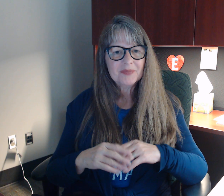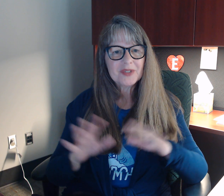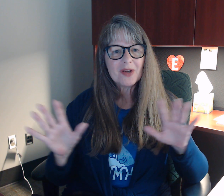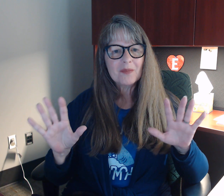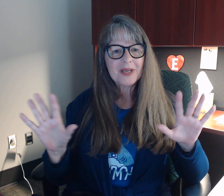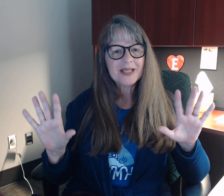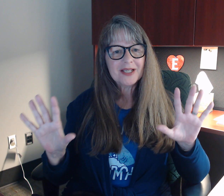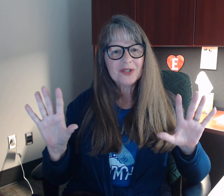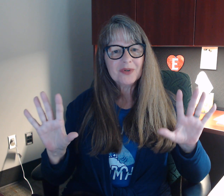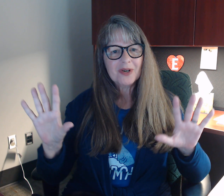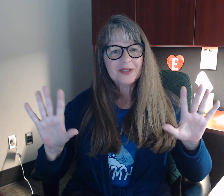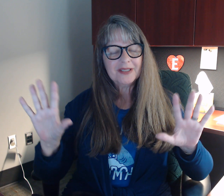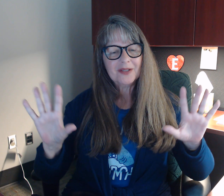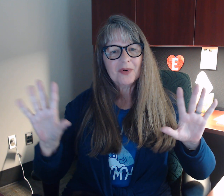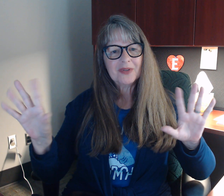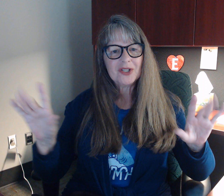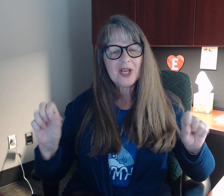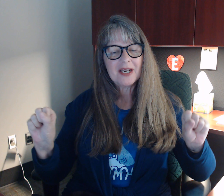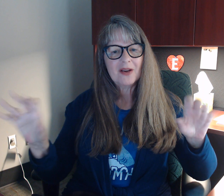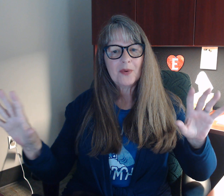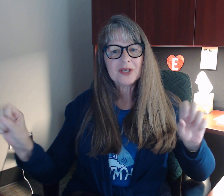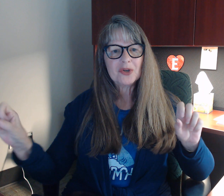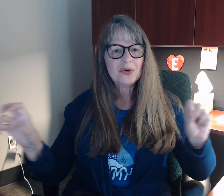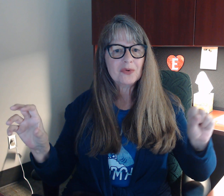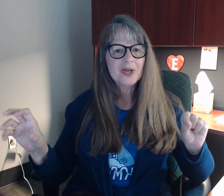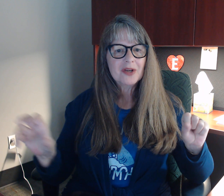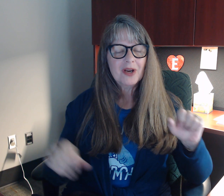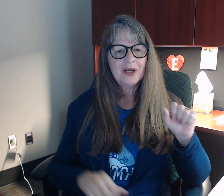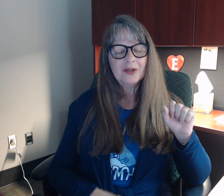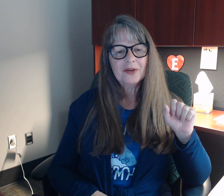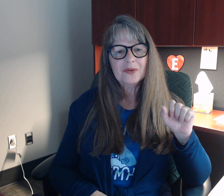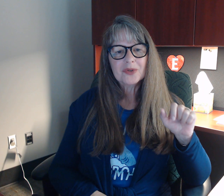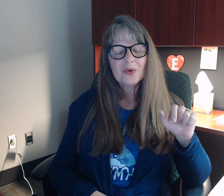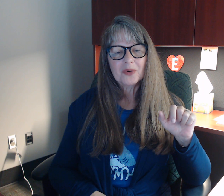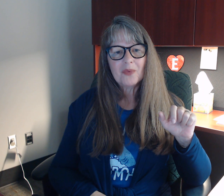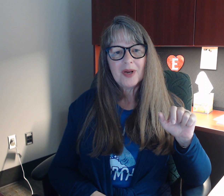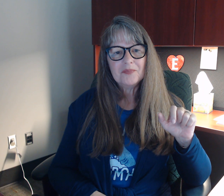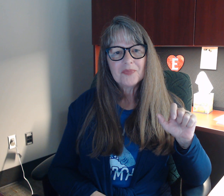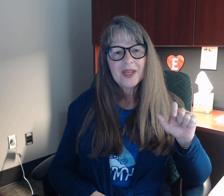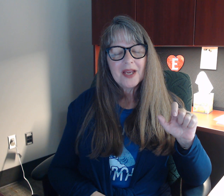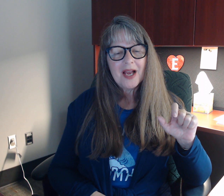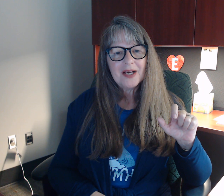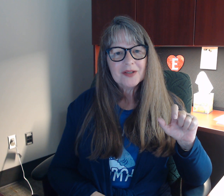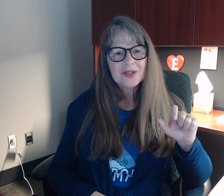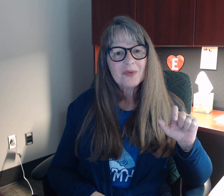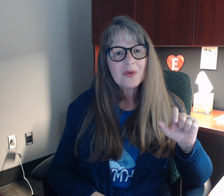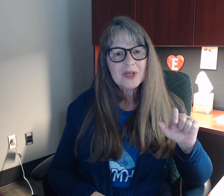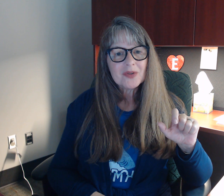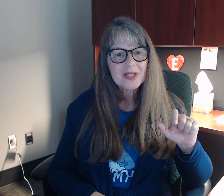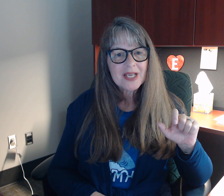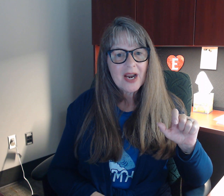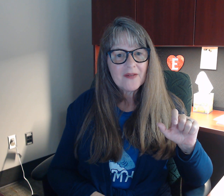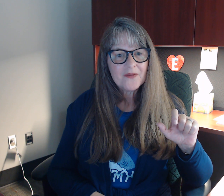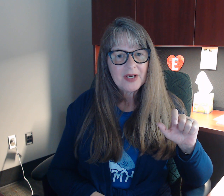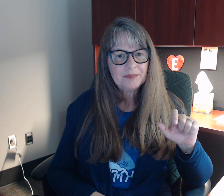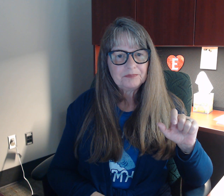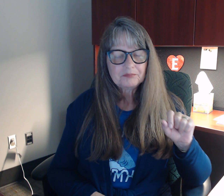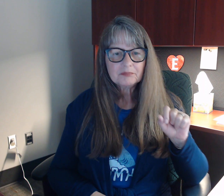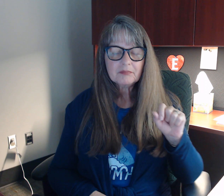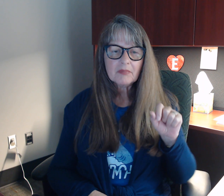so because I could do it on one on each hand, and I always knew who scored what. So anyway, so that's kind of fun. And